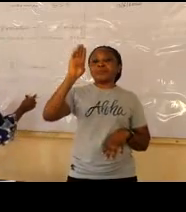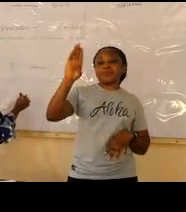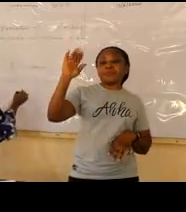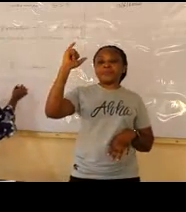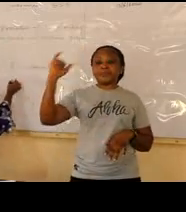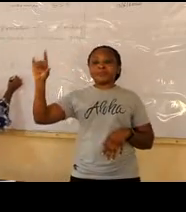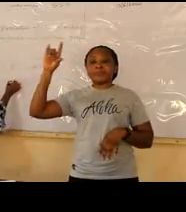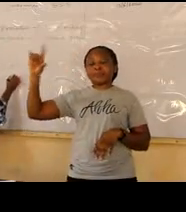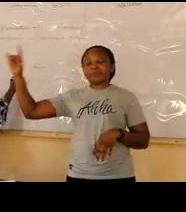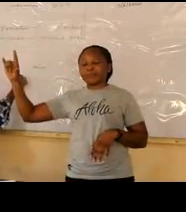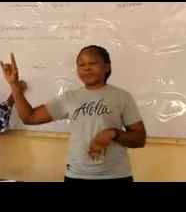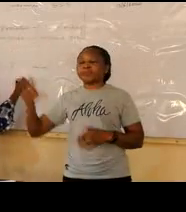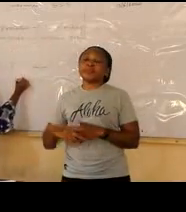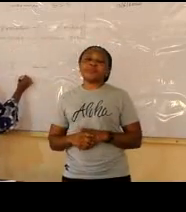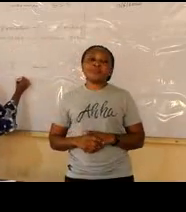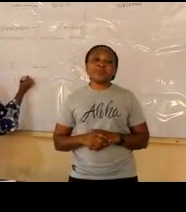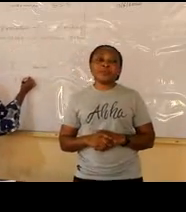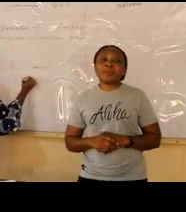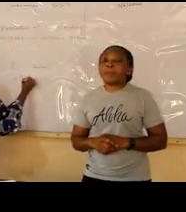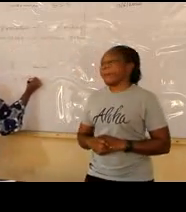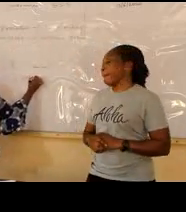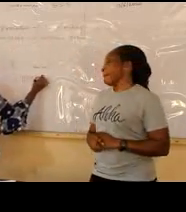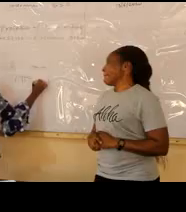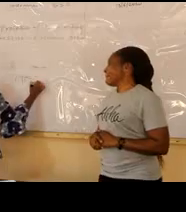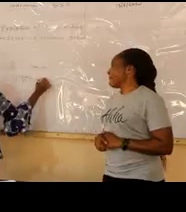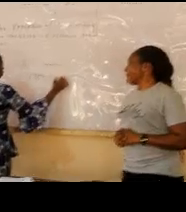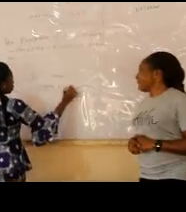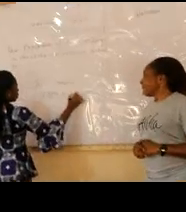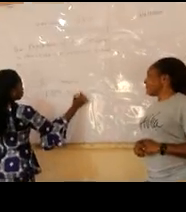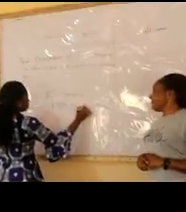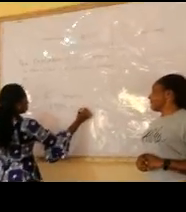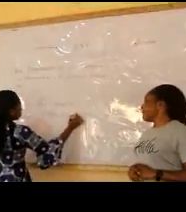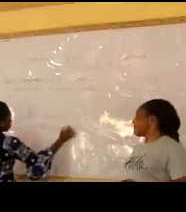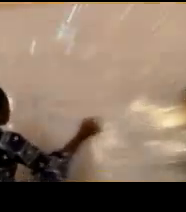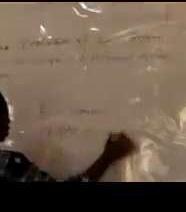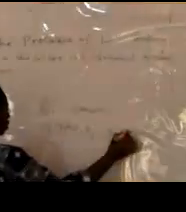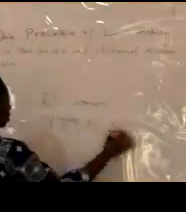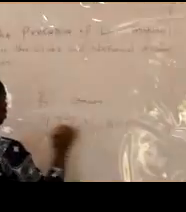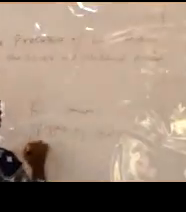Private bill, types of bill, let me write it on the board. Types of bills.